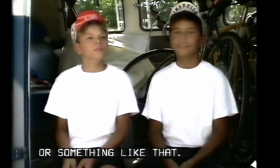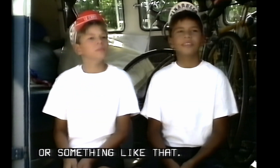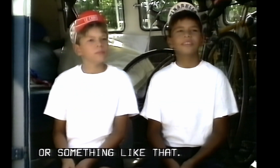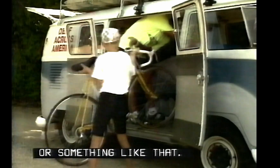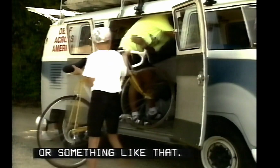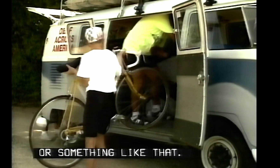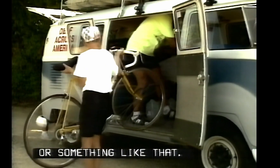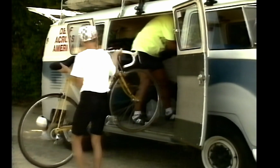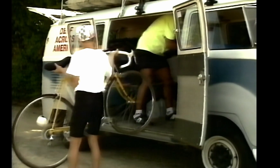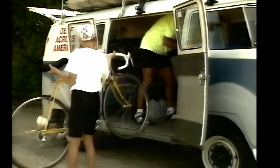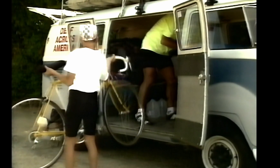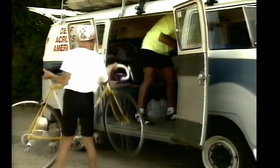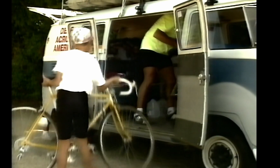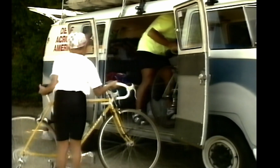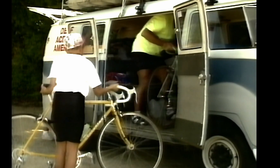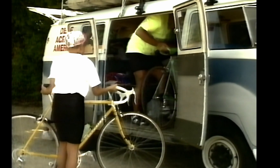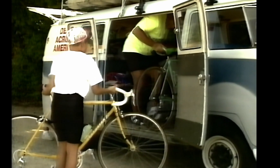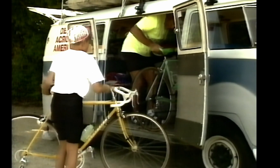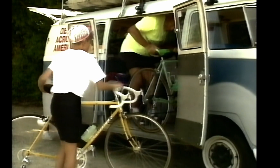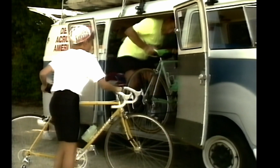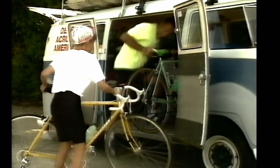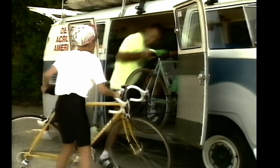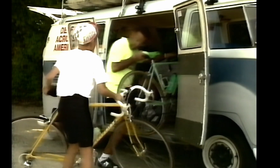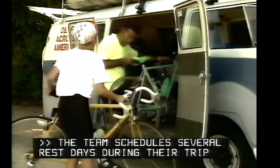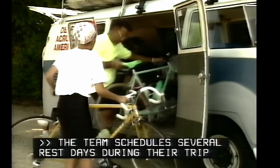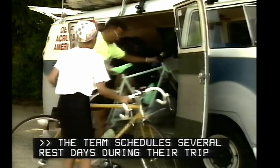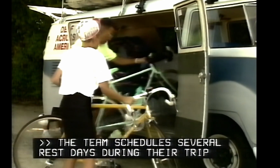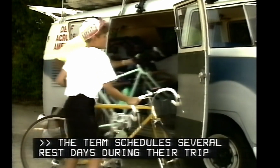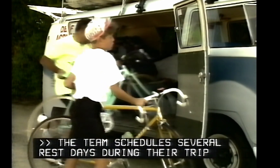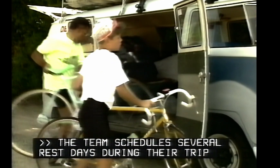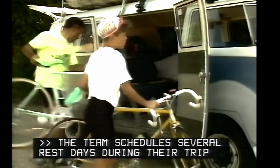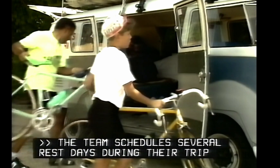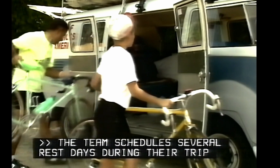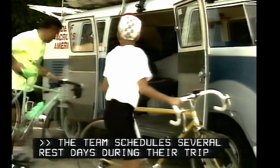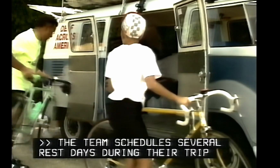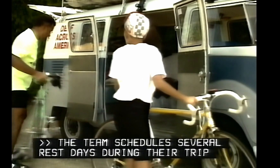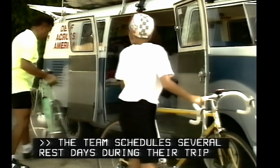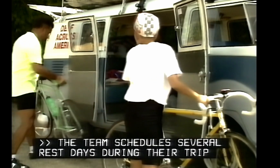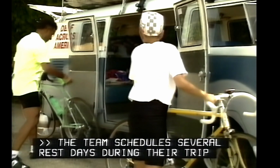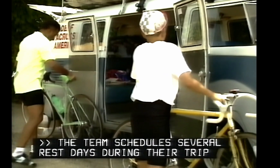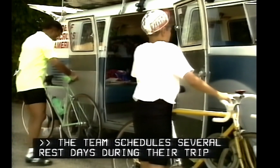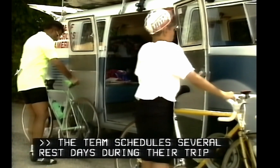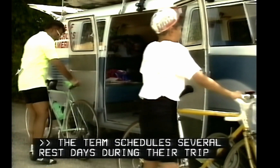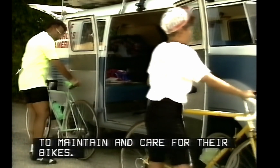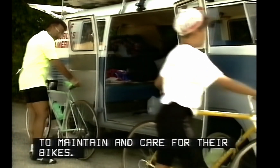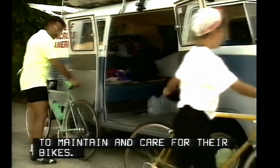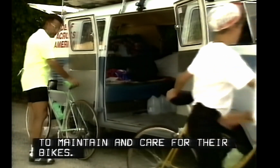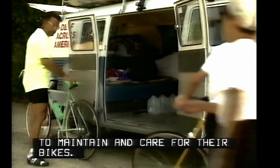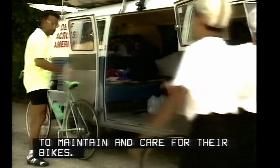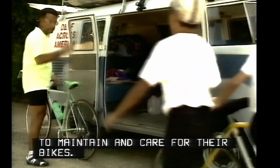miles that my back and hip hurt from sitting so much. And the weather is always hot, never